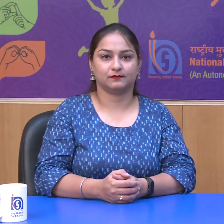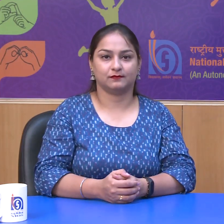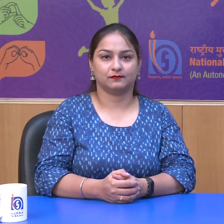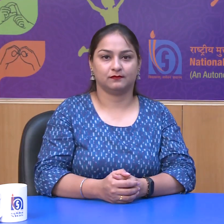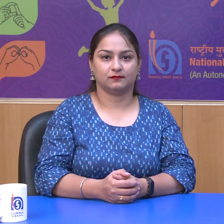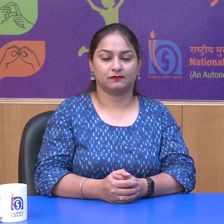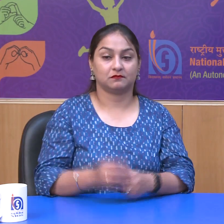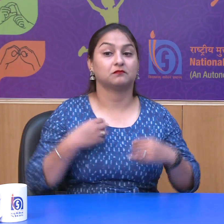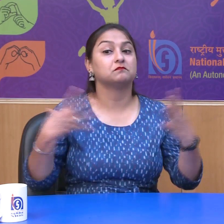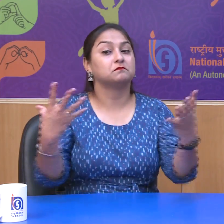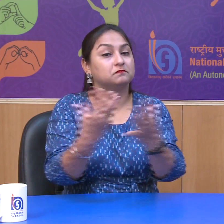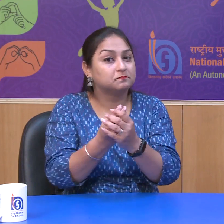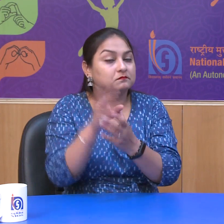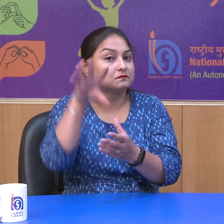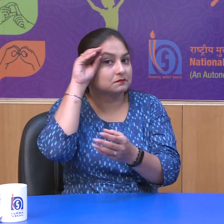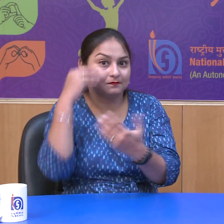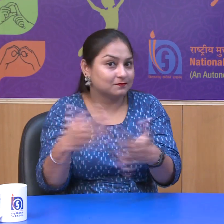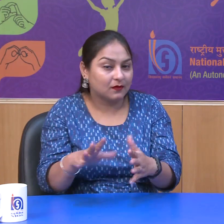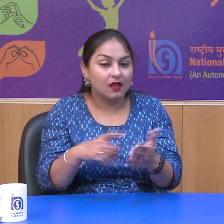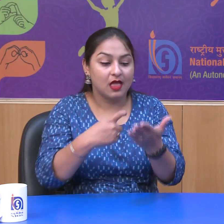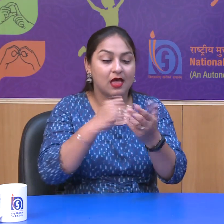We also learned about Green Revolution